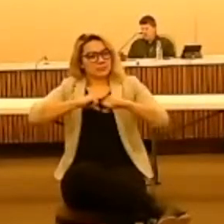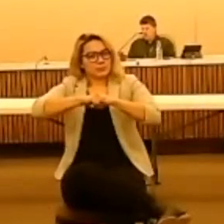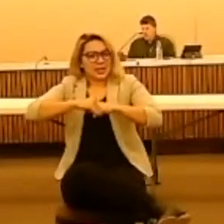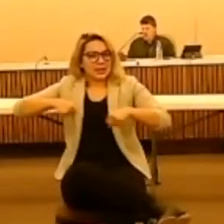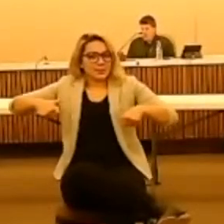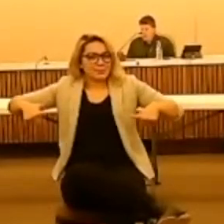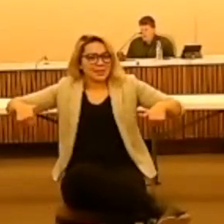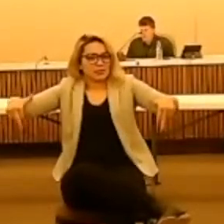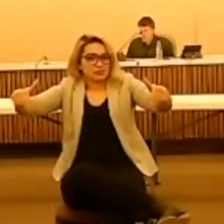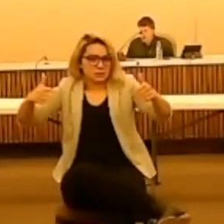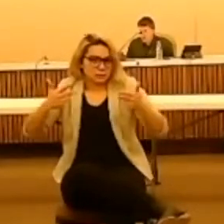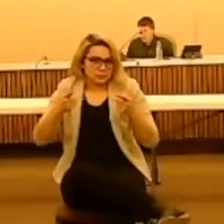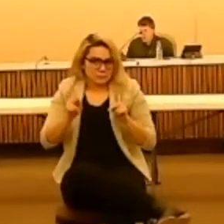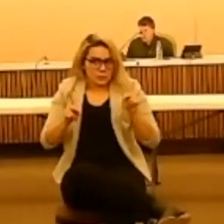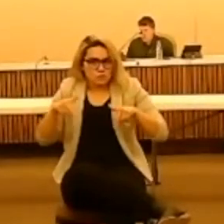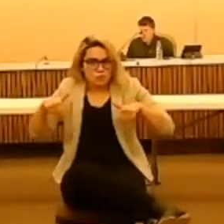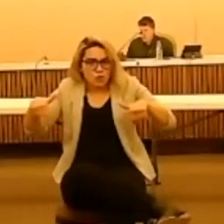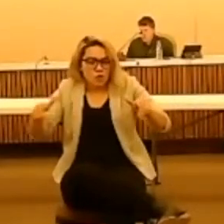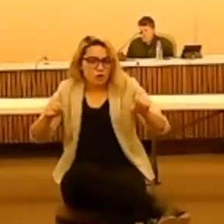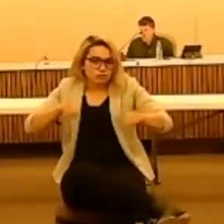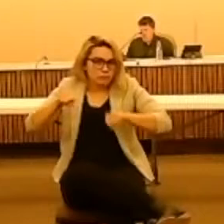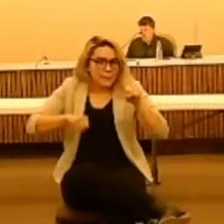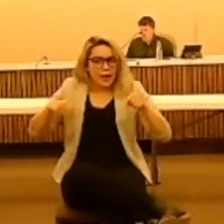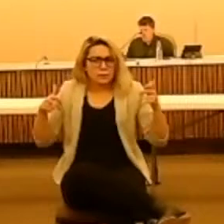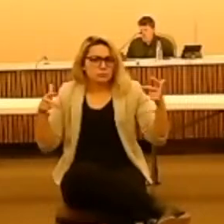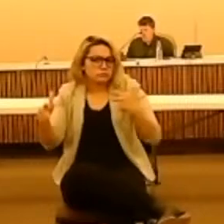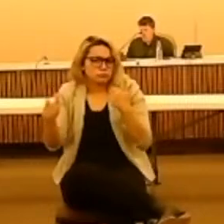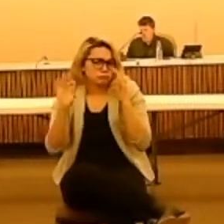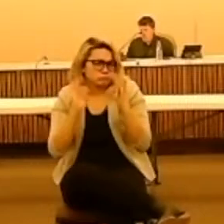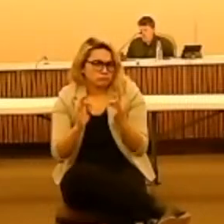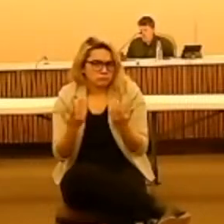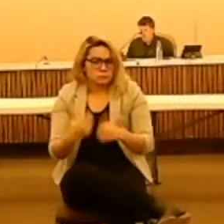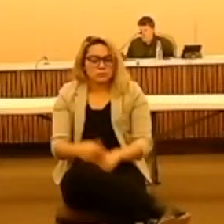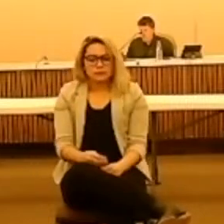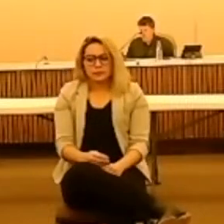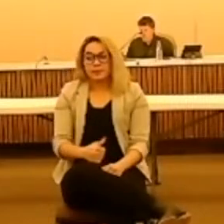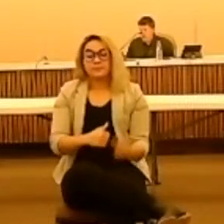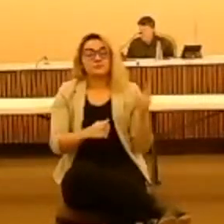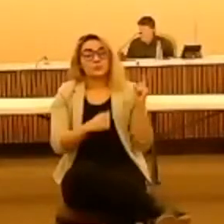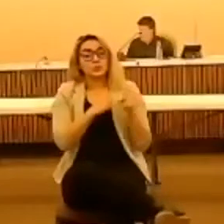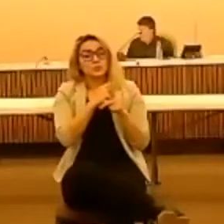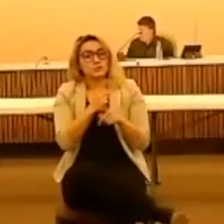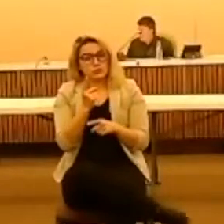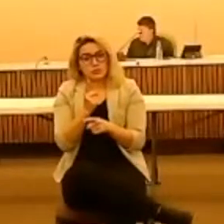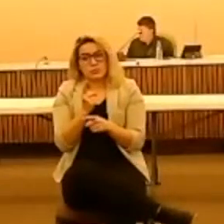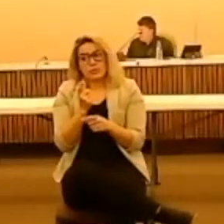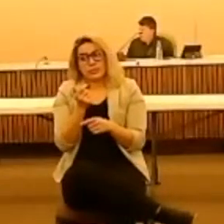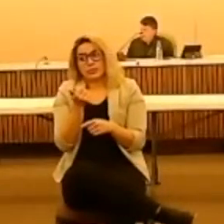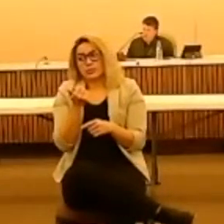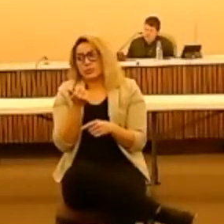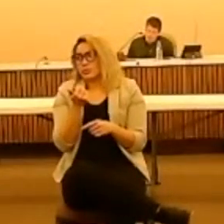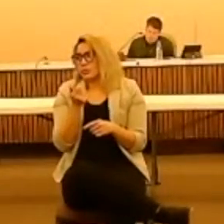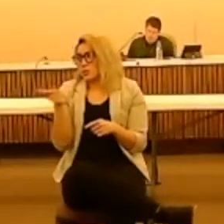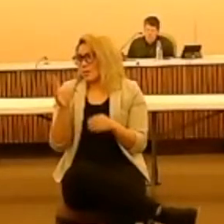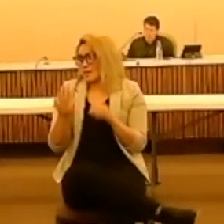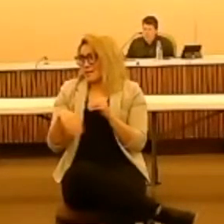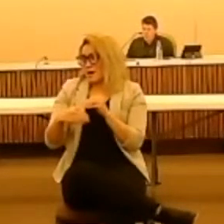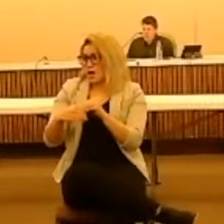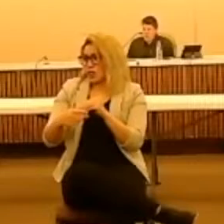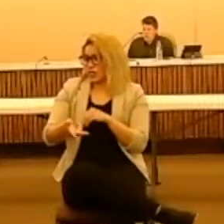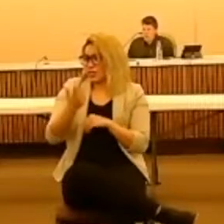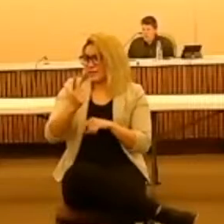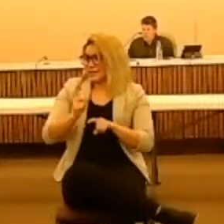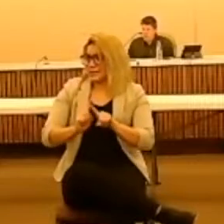Yeah, so again, they're doing pedestrian safety effectively on three sides, right? The